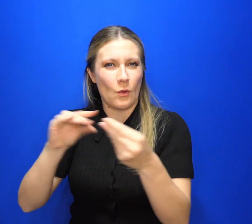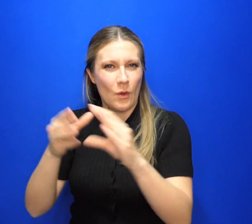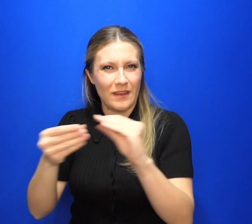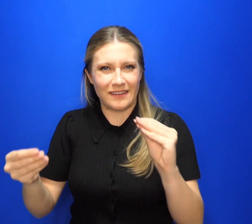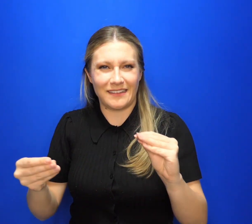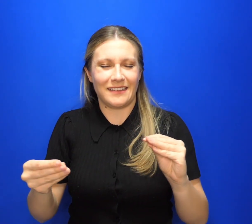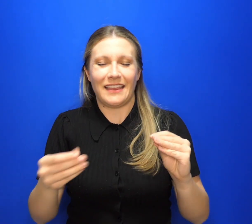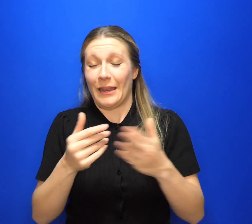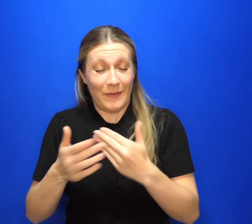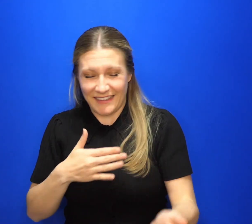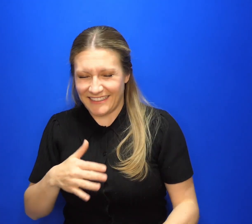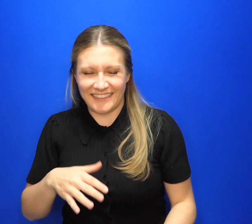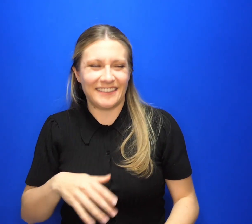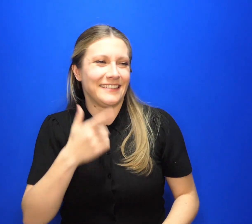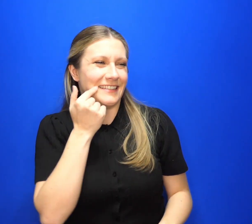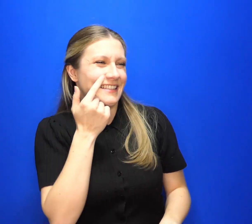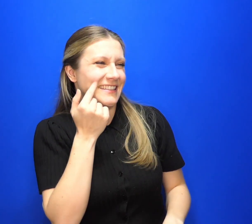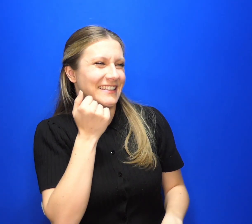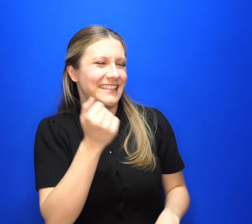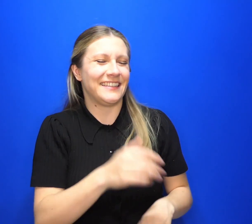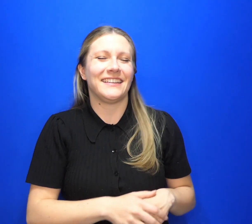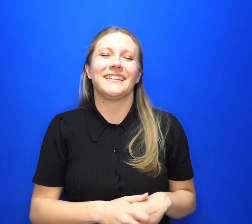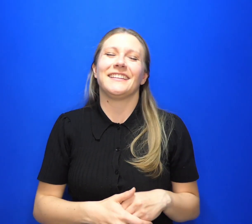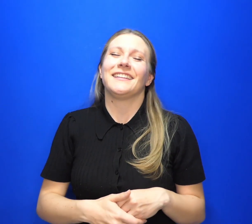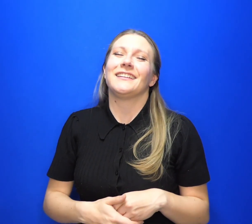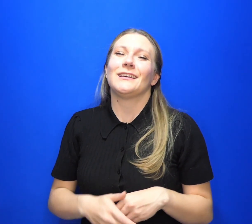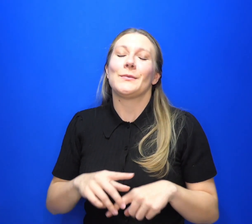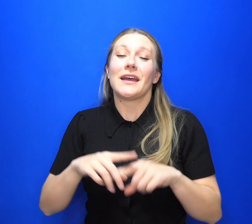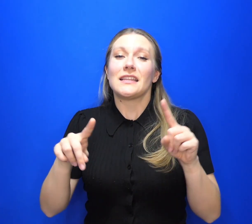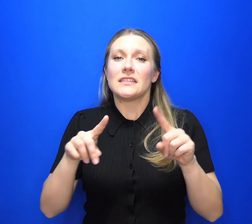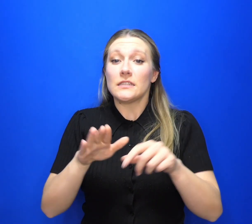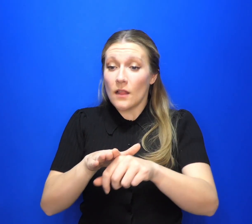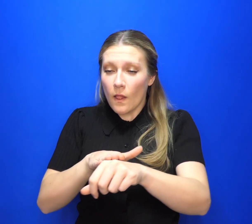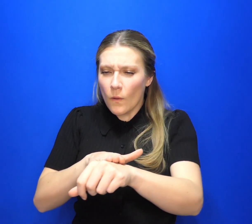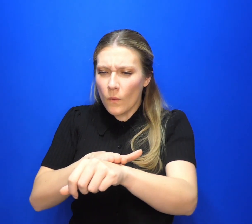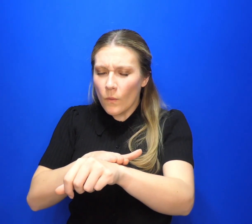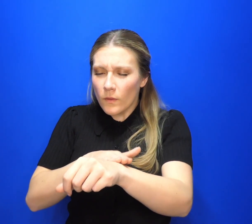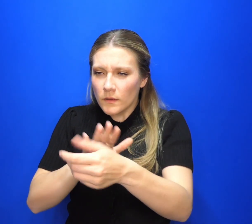it slowly you understand it, and you give yourself